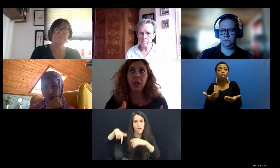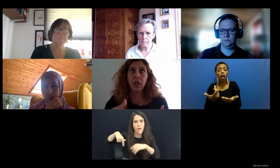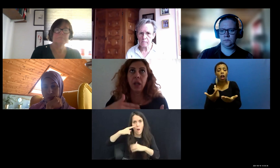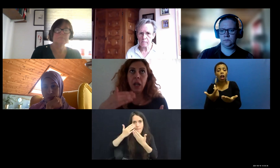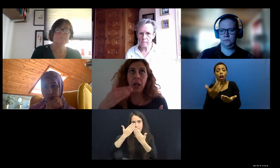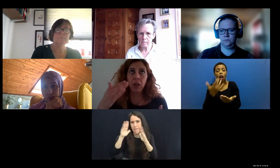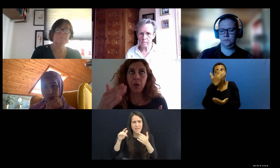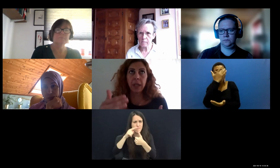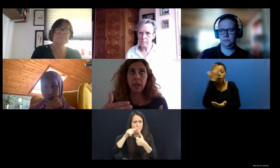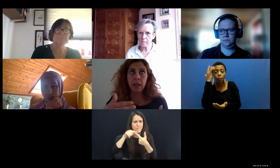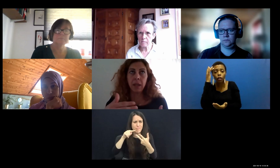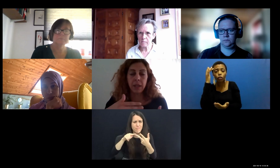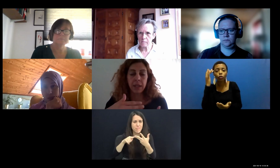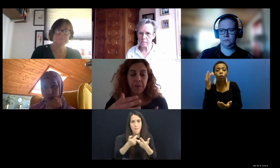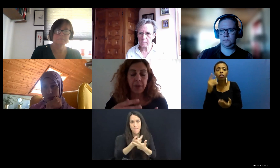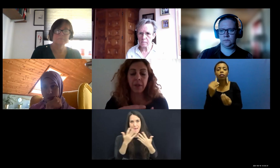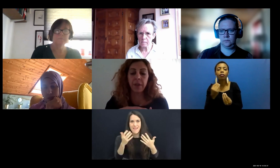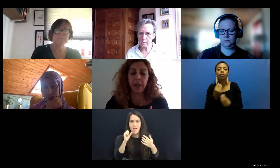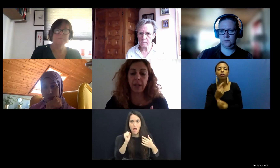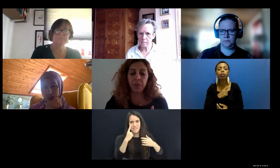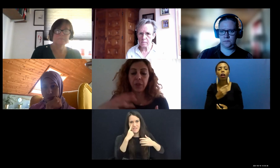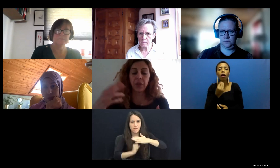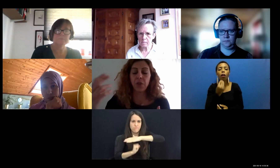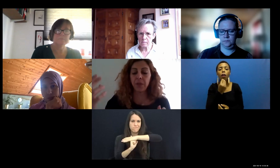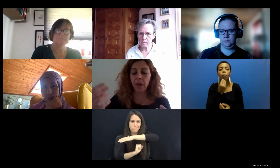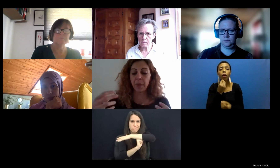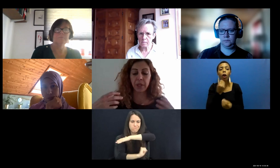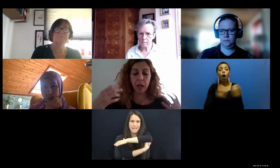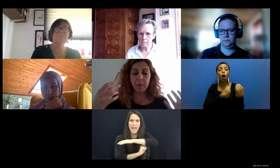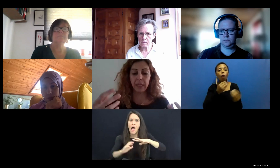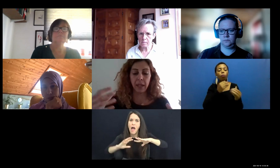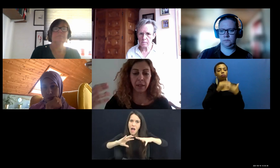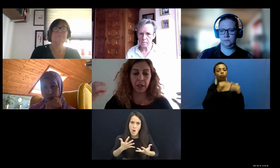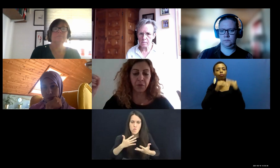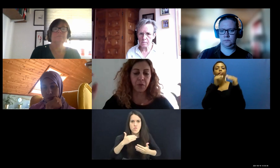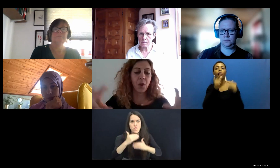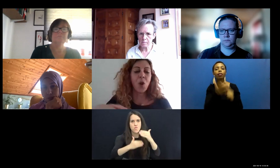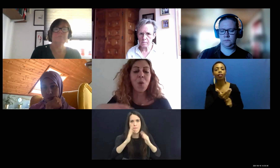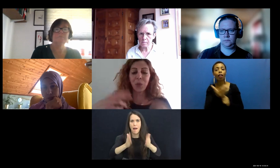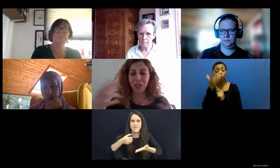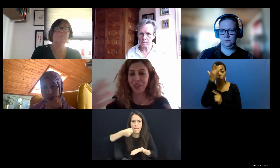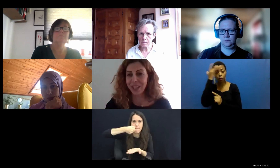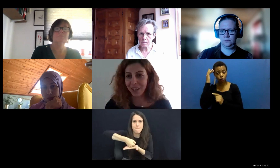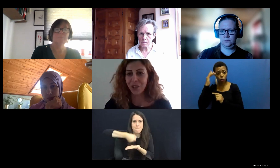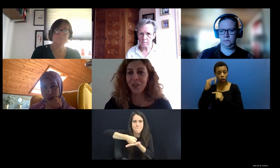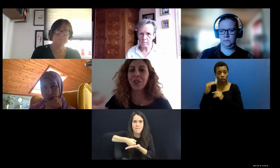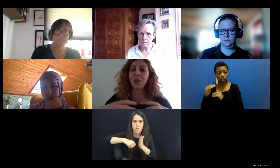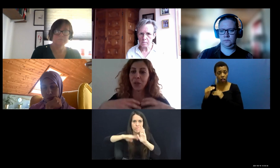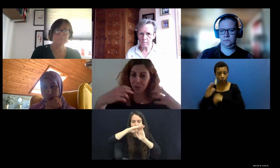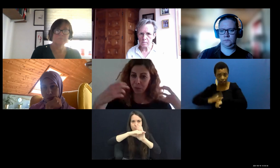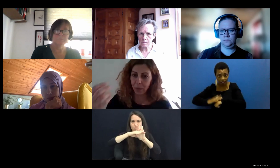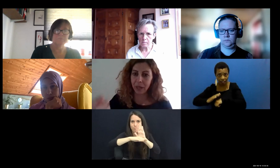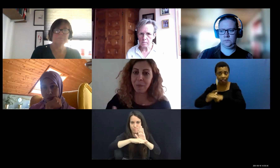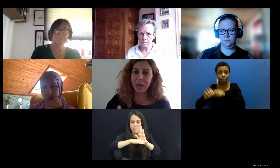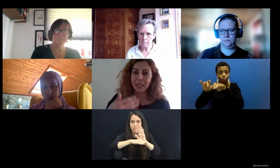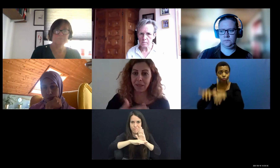for going a step further and for technology developers coming in and kind of putting their sensors, you know,